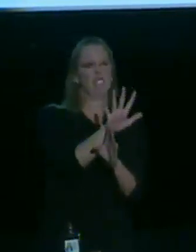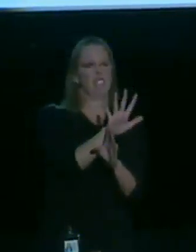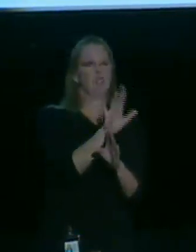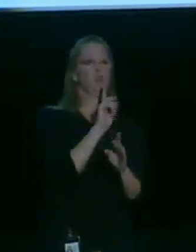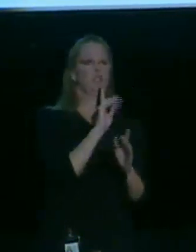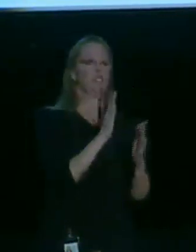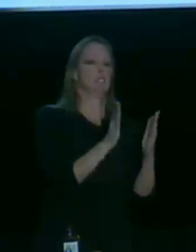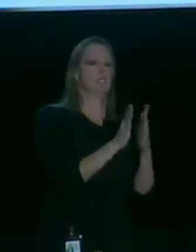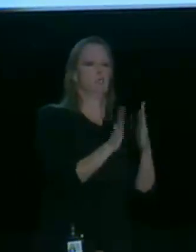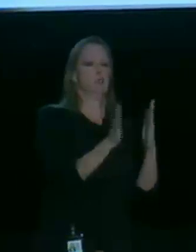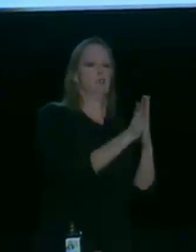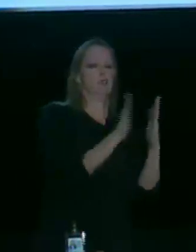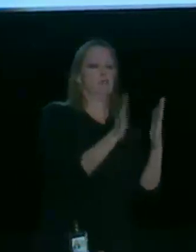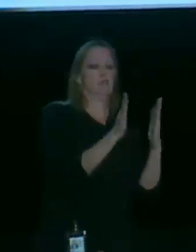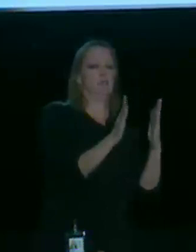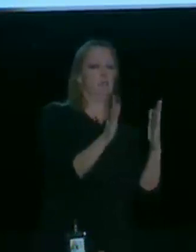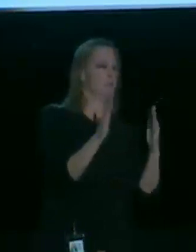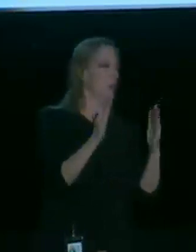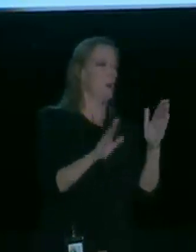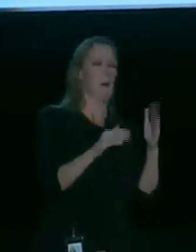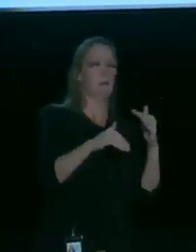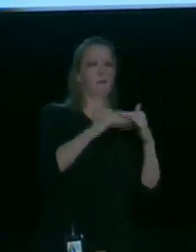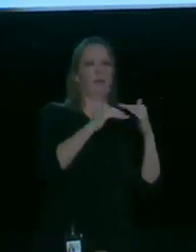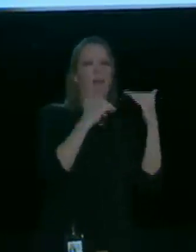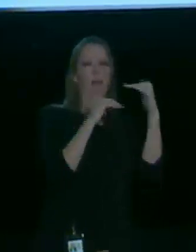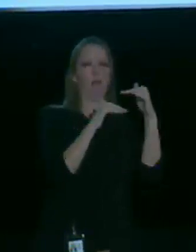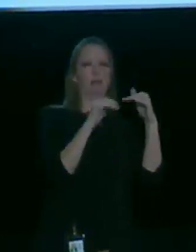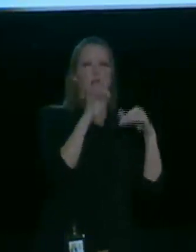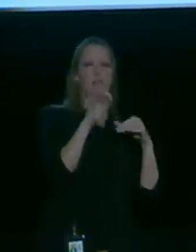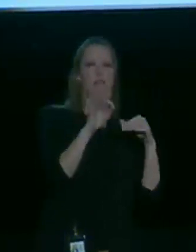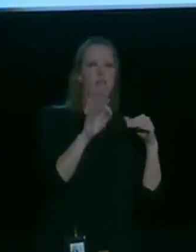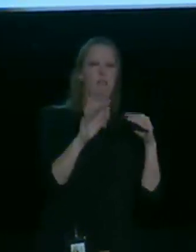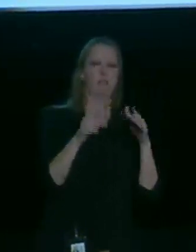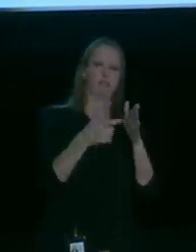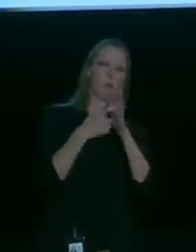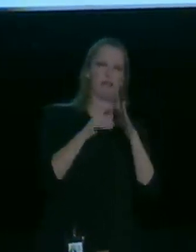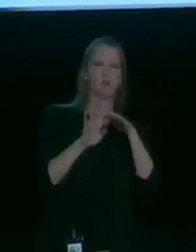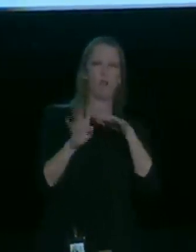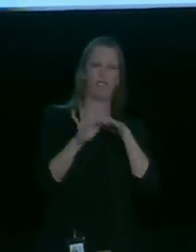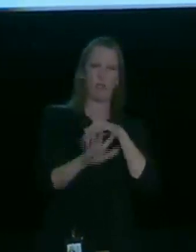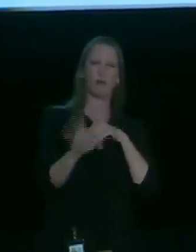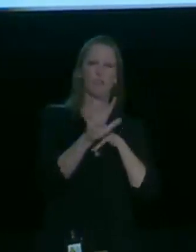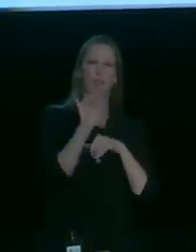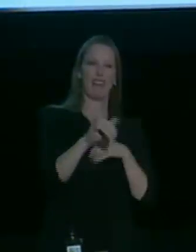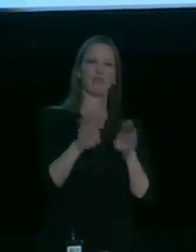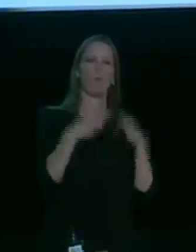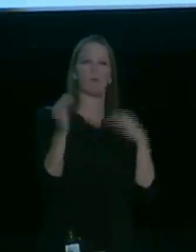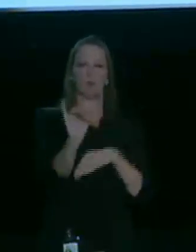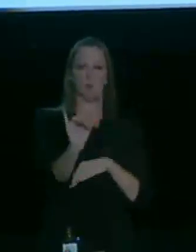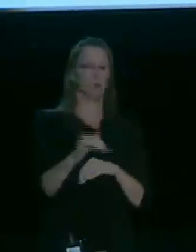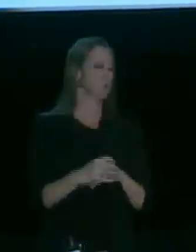the current exclusion zone or a mandatory evacuation zone. That will be open as well. This is